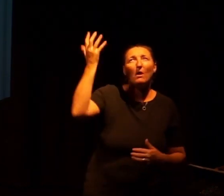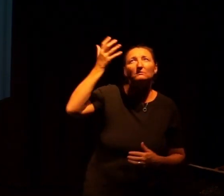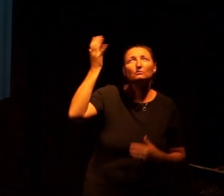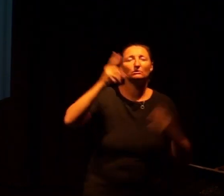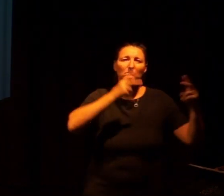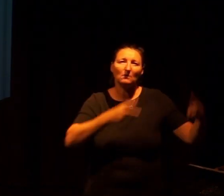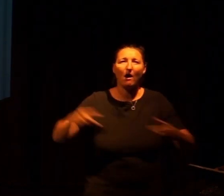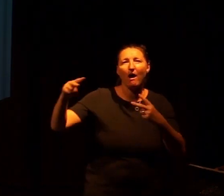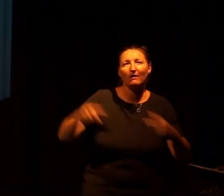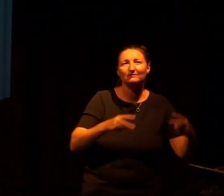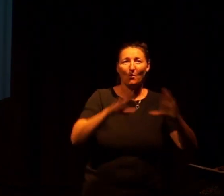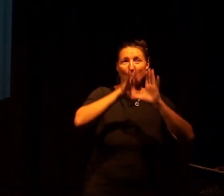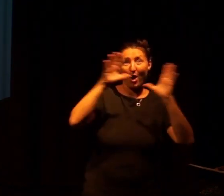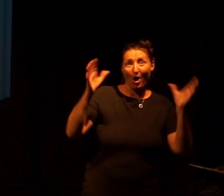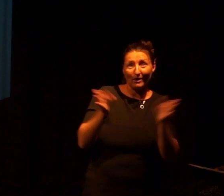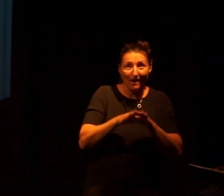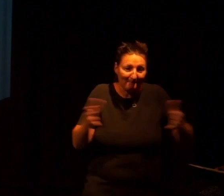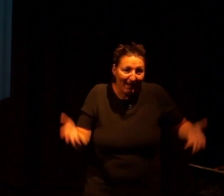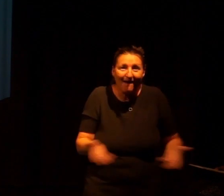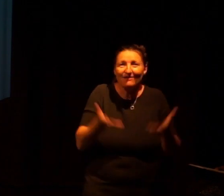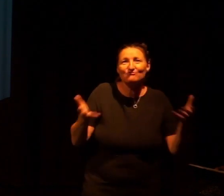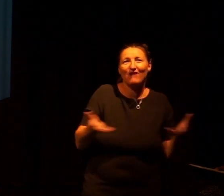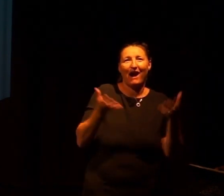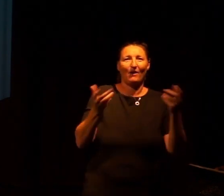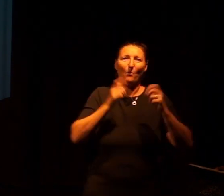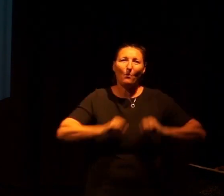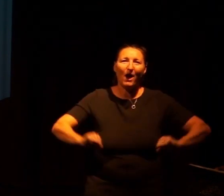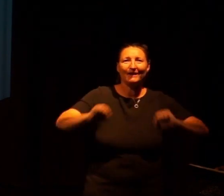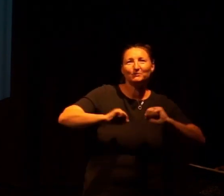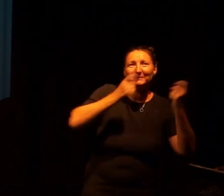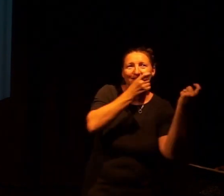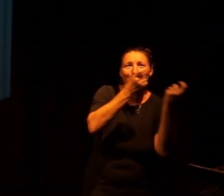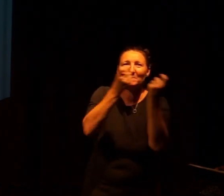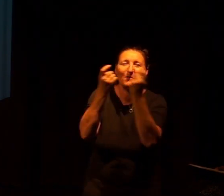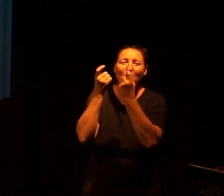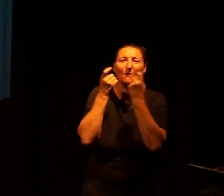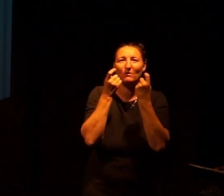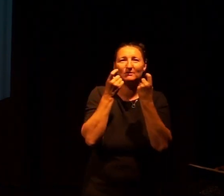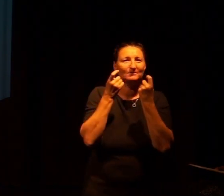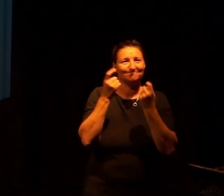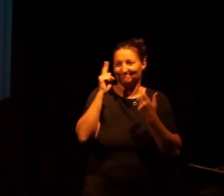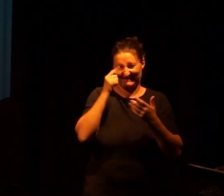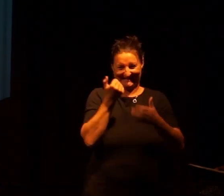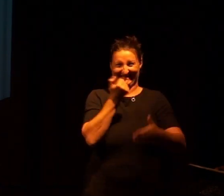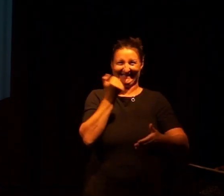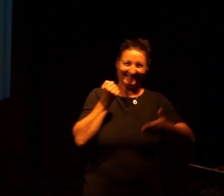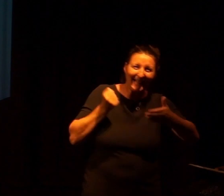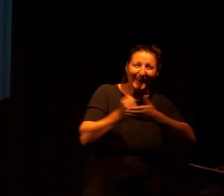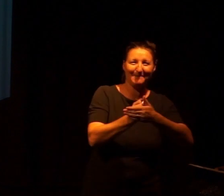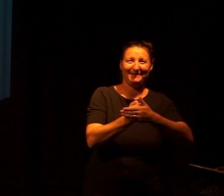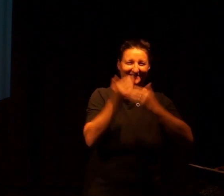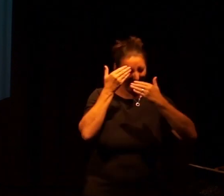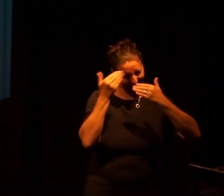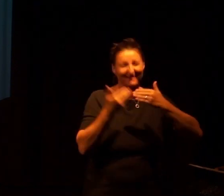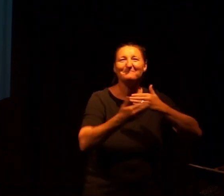The world, a playground, waiting to be explored. I couldn't think beyond sweet 16,